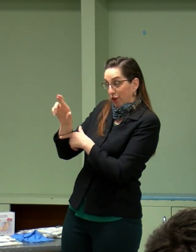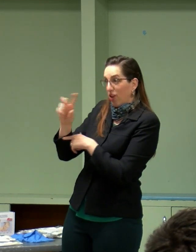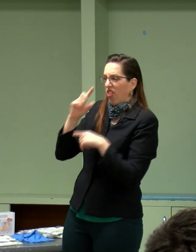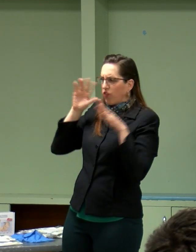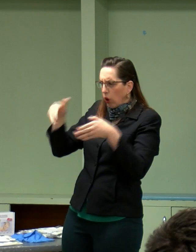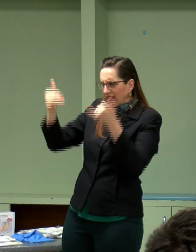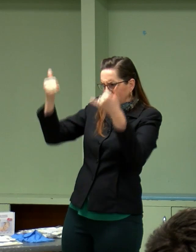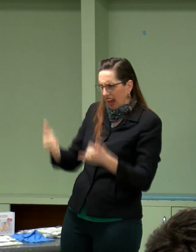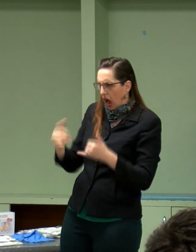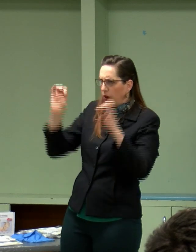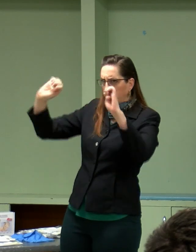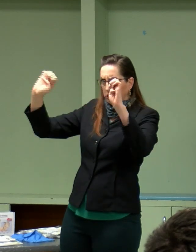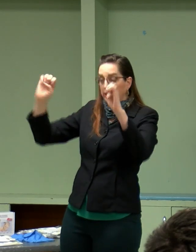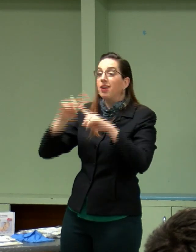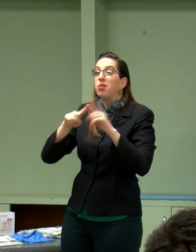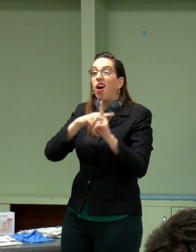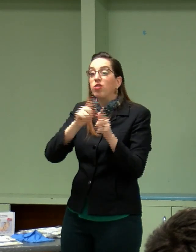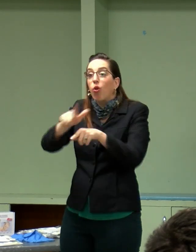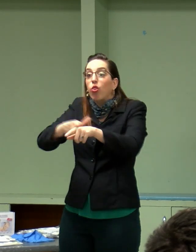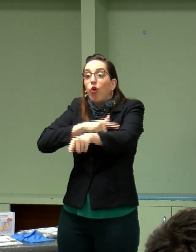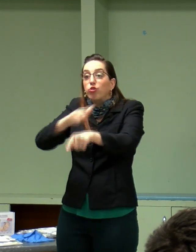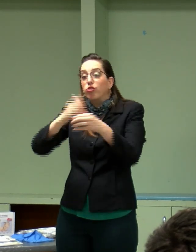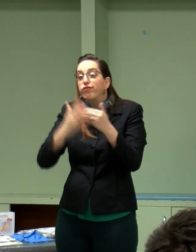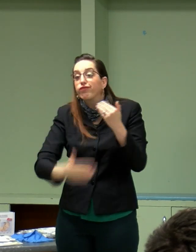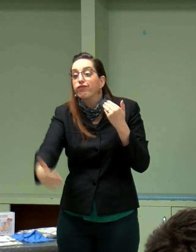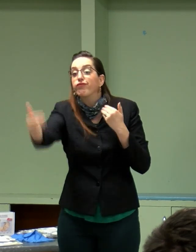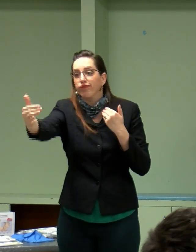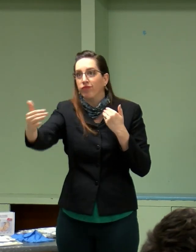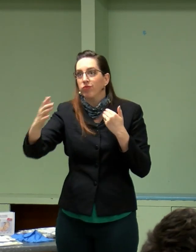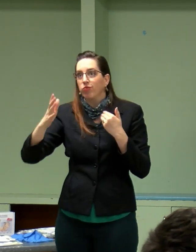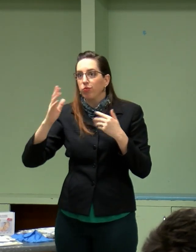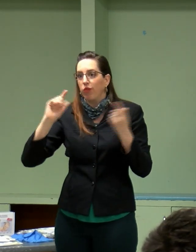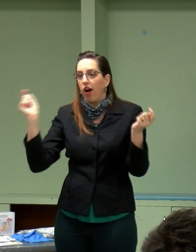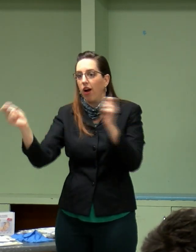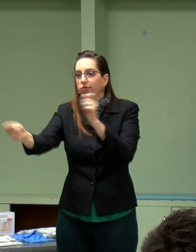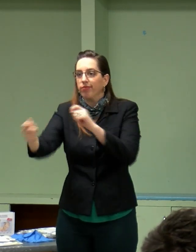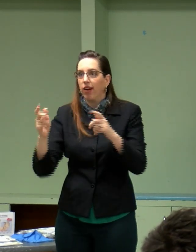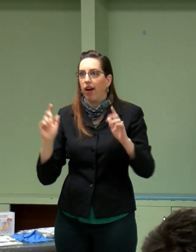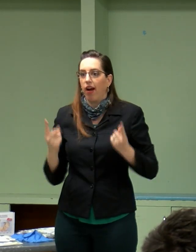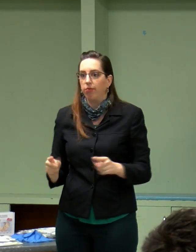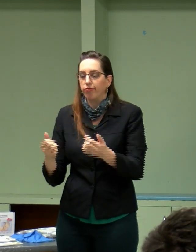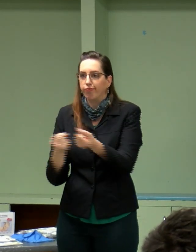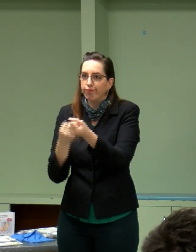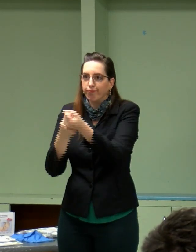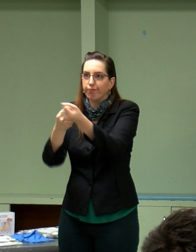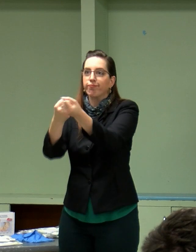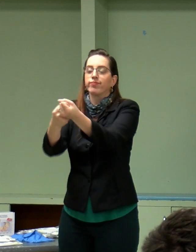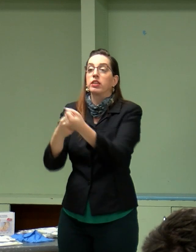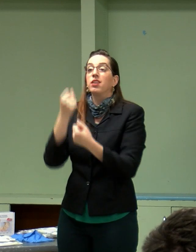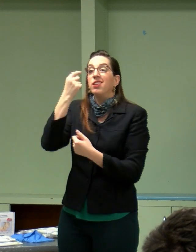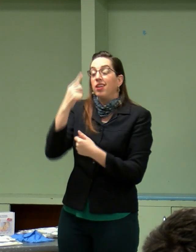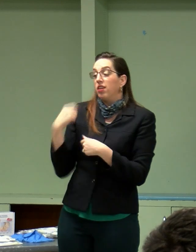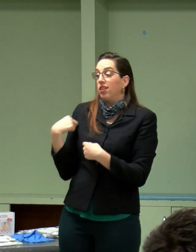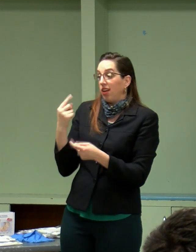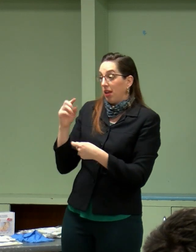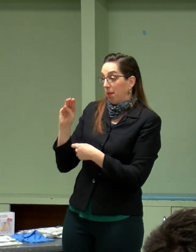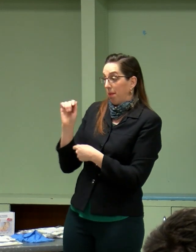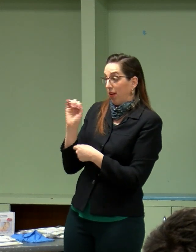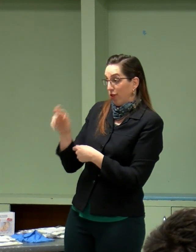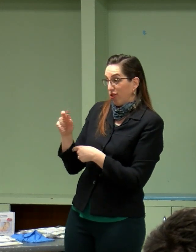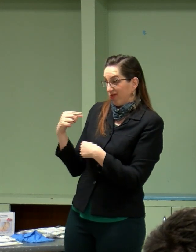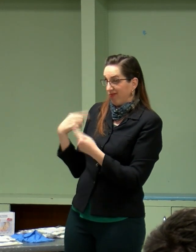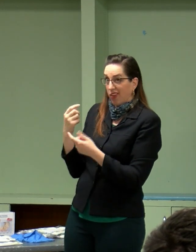long-term response. And that's why I am personally thankful that during the mayor's tenure as mayor, more